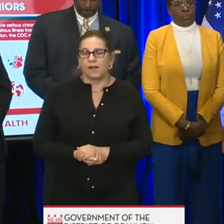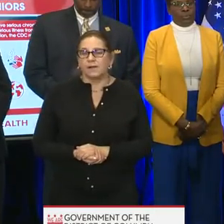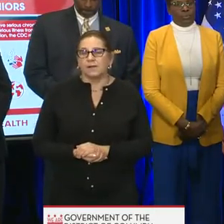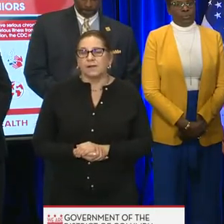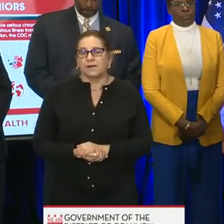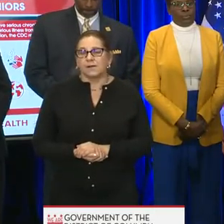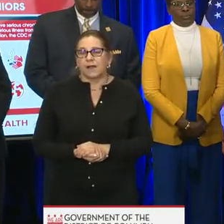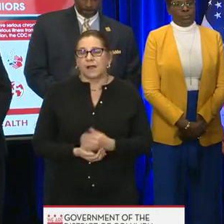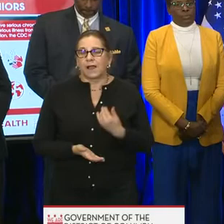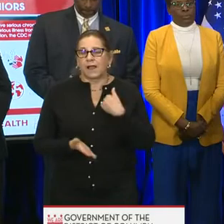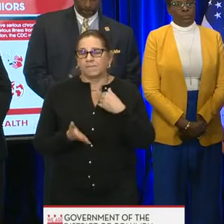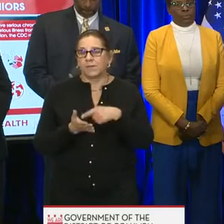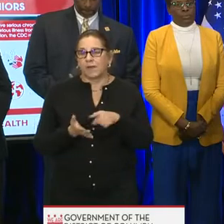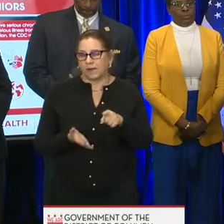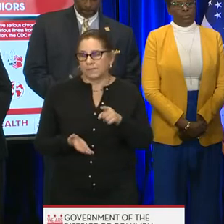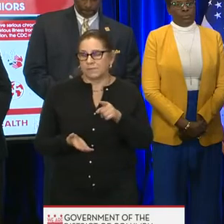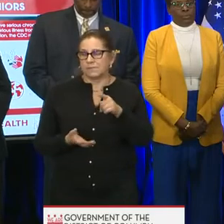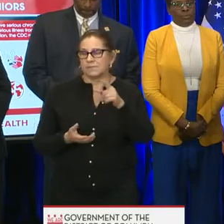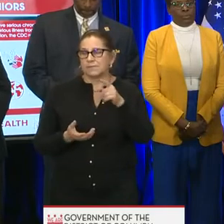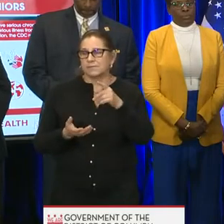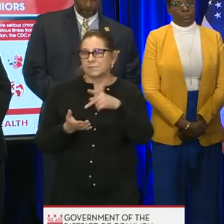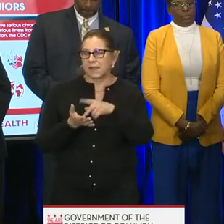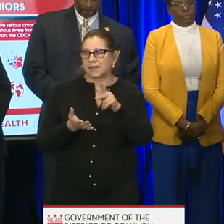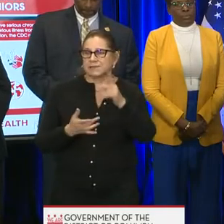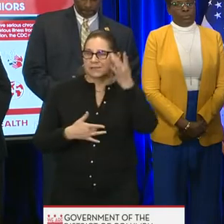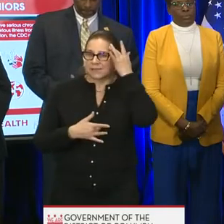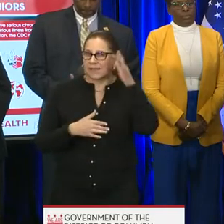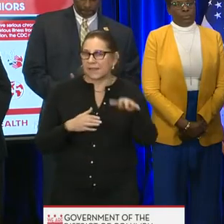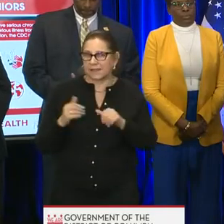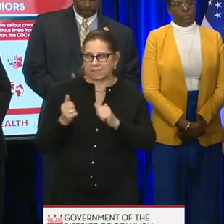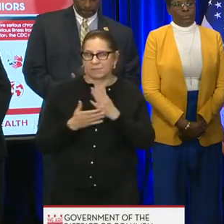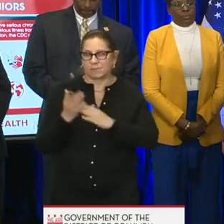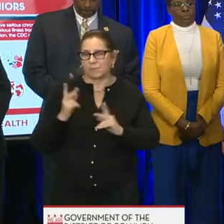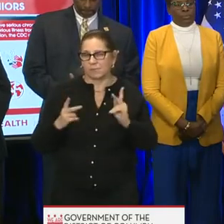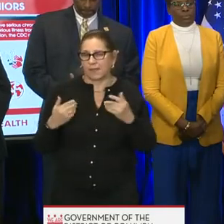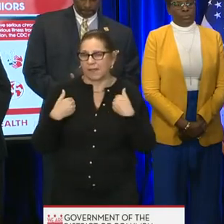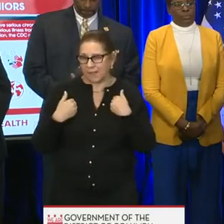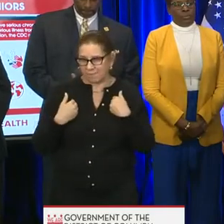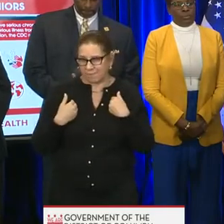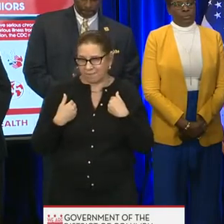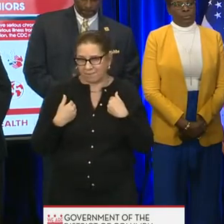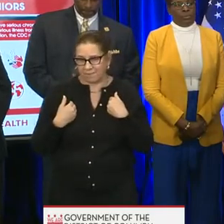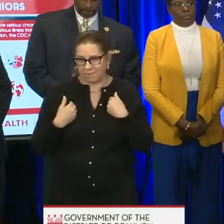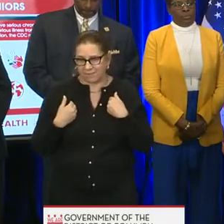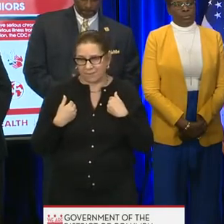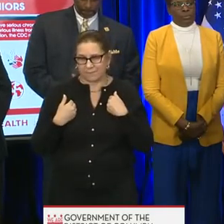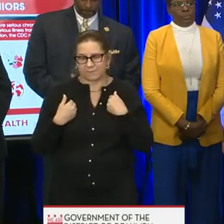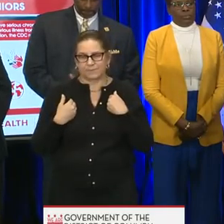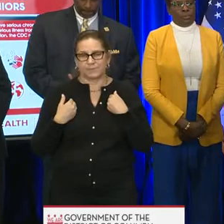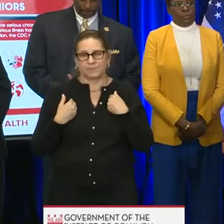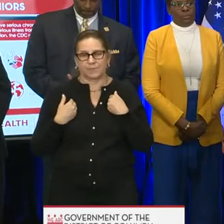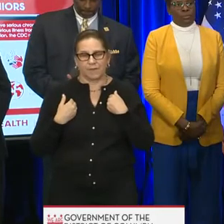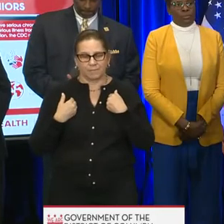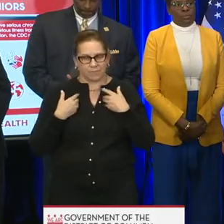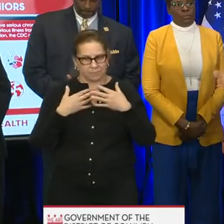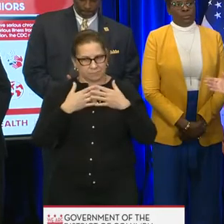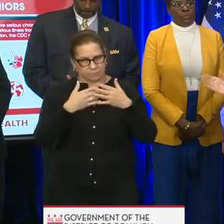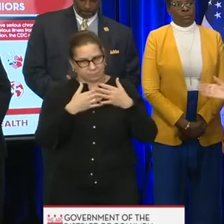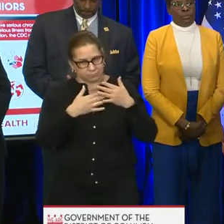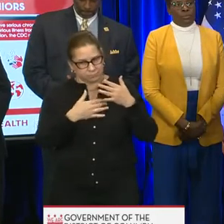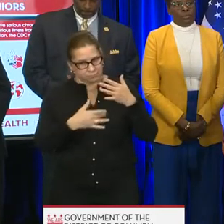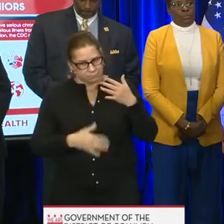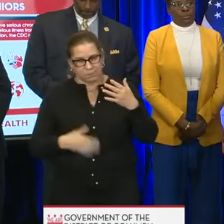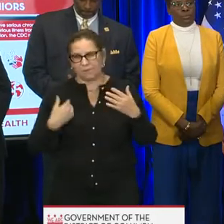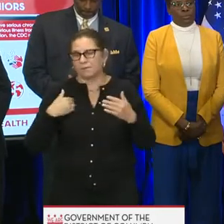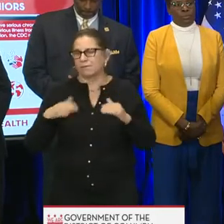by COVID-19 would be very important. There's probably 1,000 other things that I'm not mentioning right now, but we